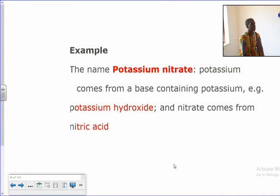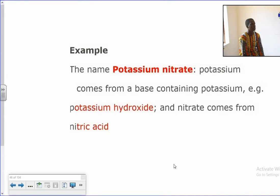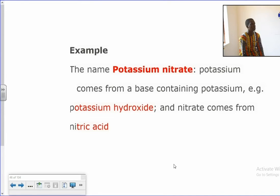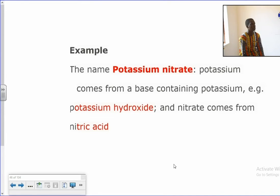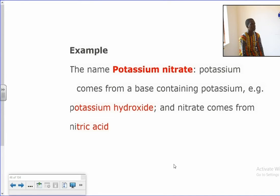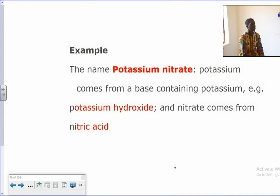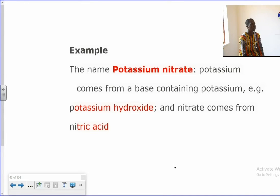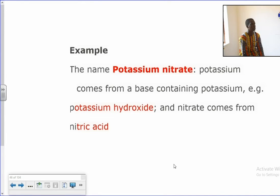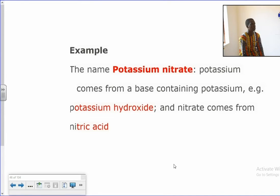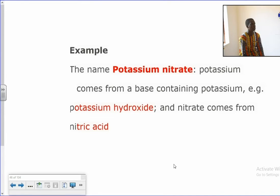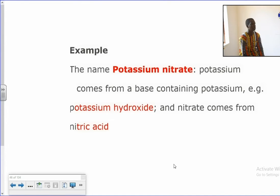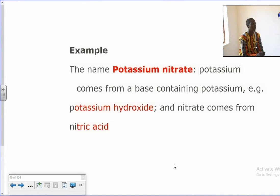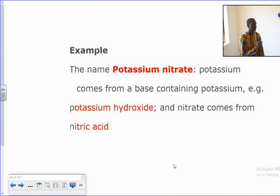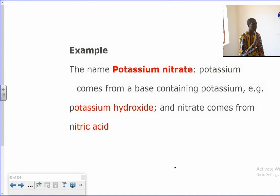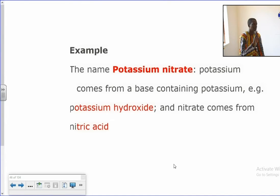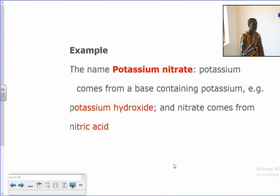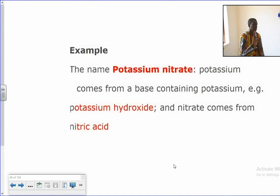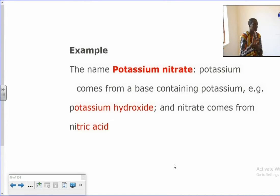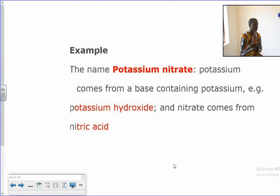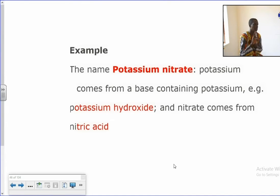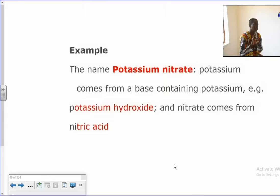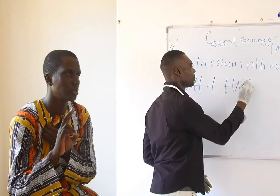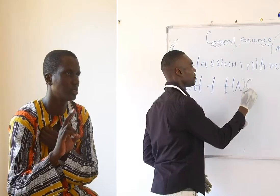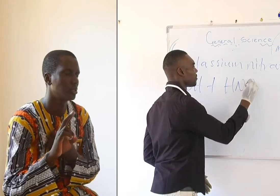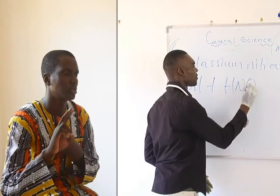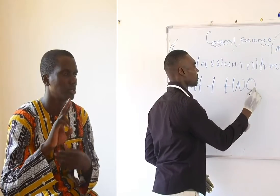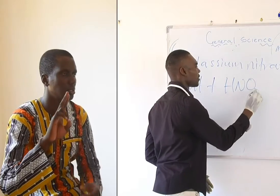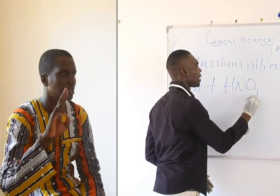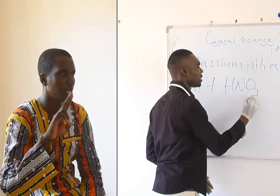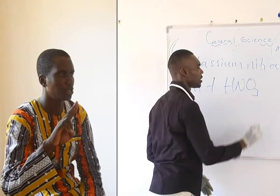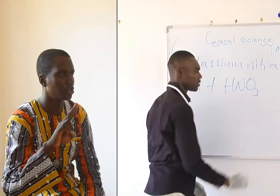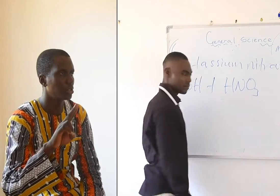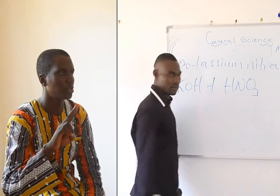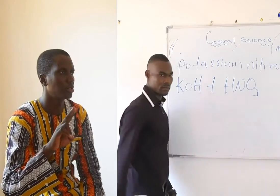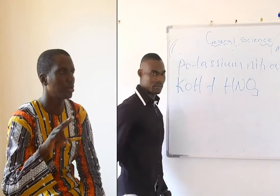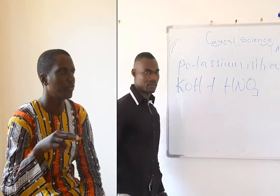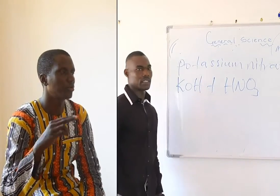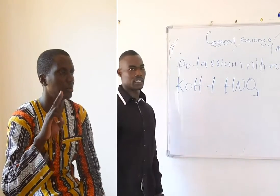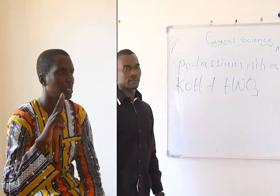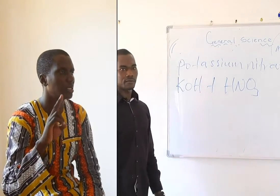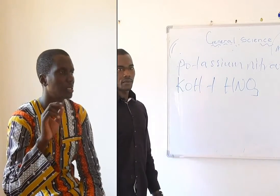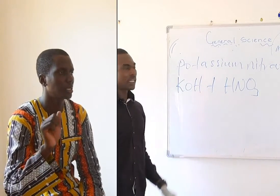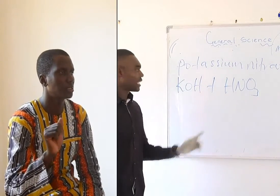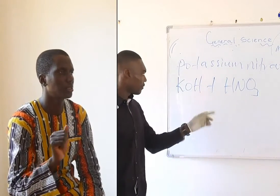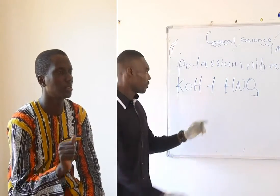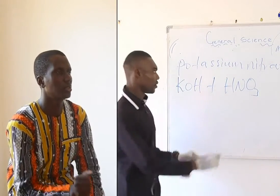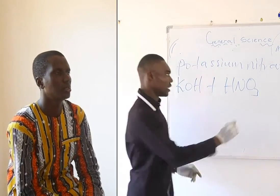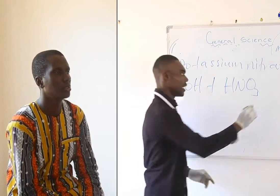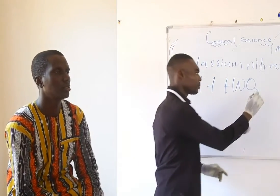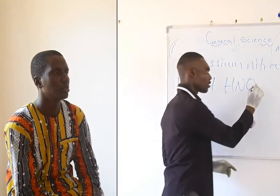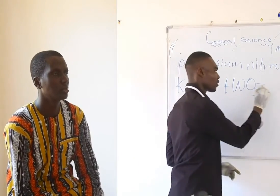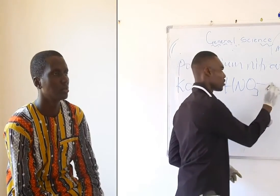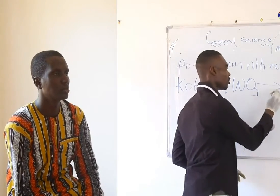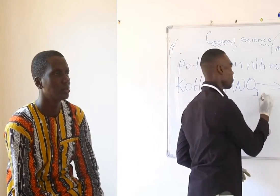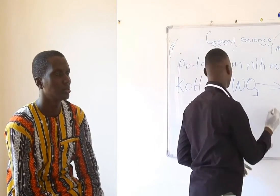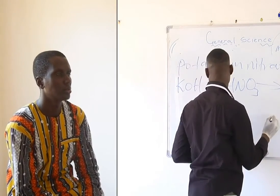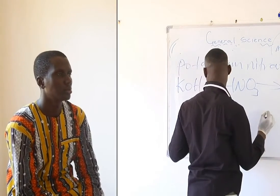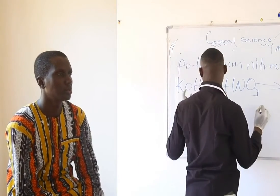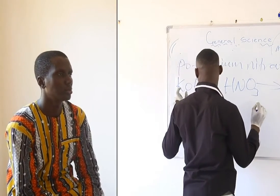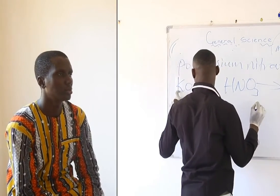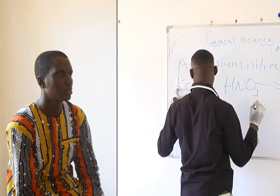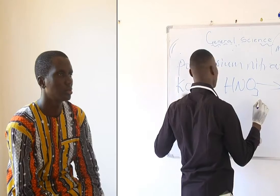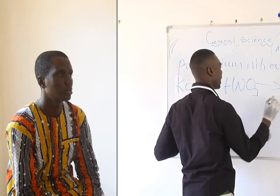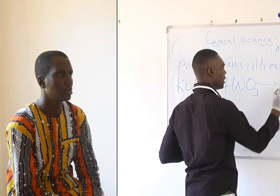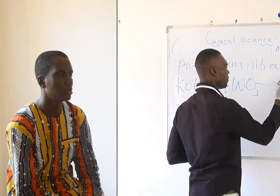nitric acid. Nitrate comes from where? Nitric acid, please. And therefore, the end product is going to be